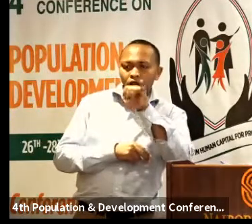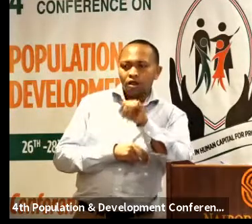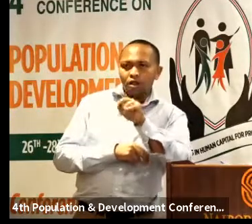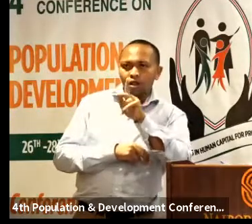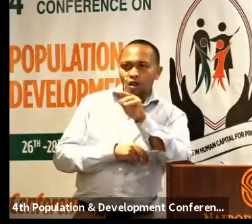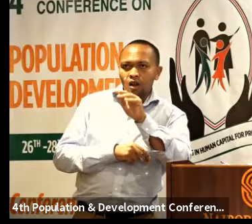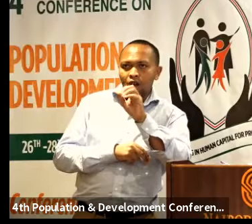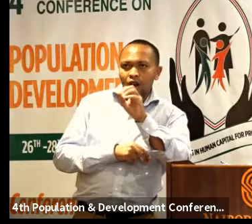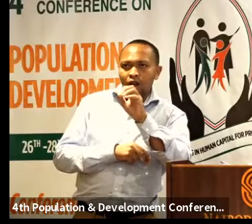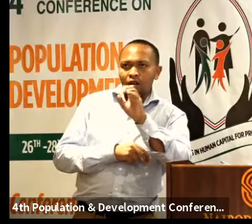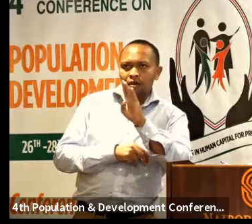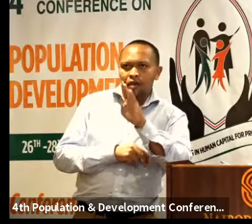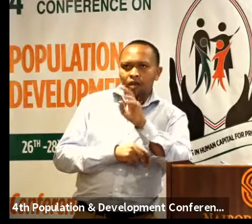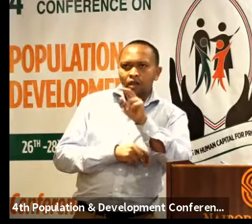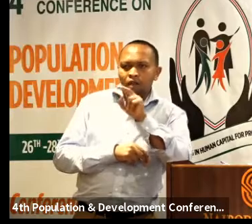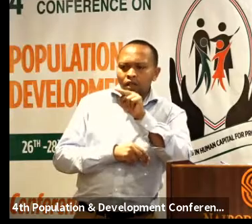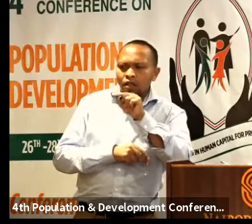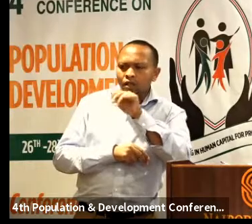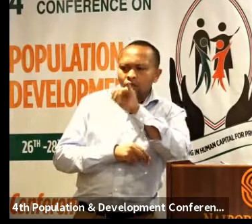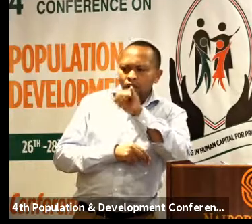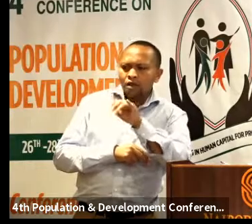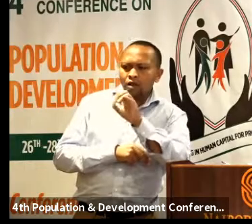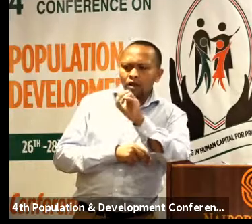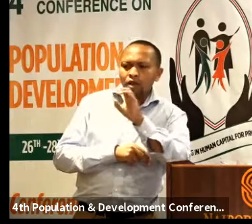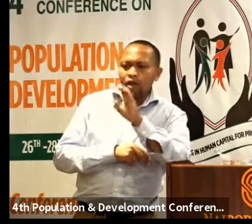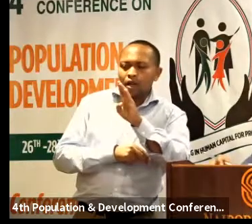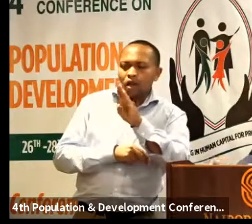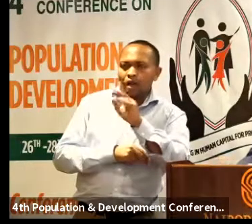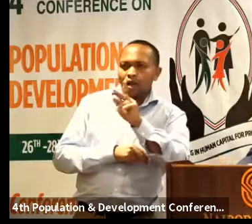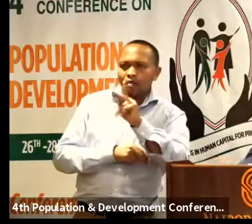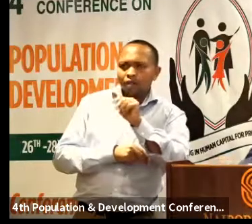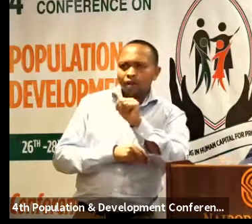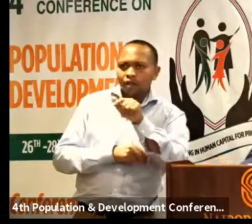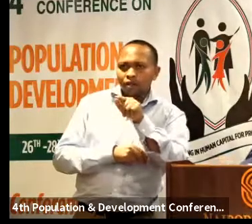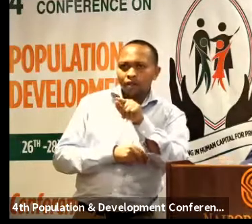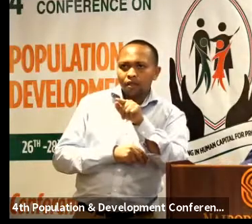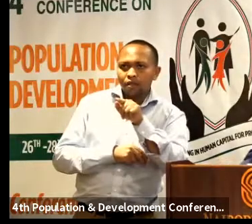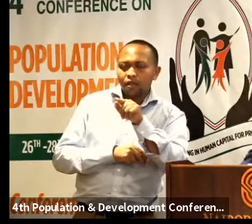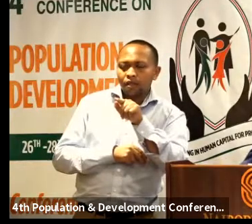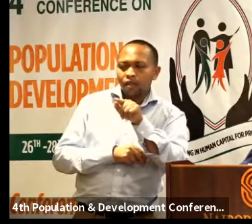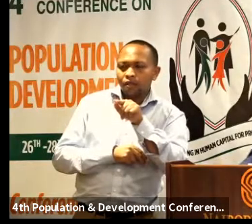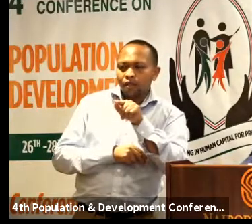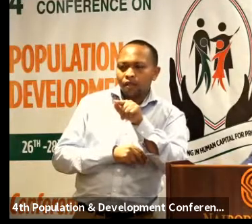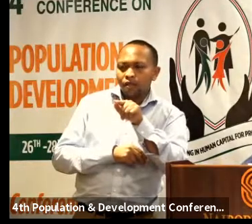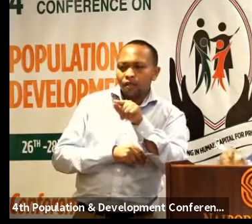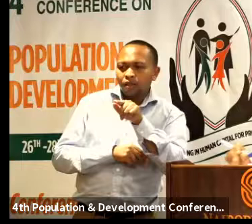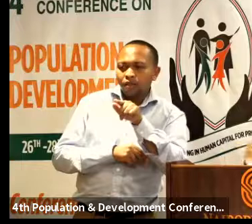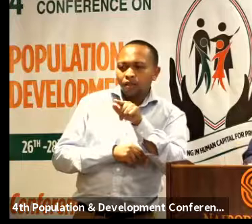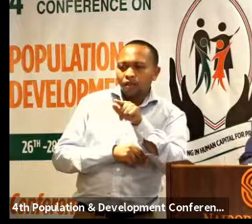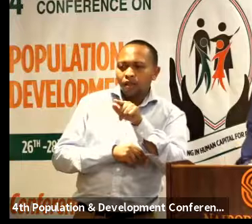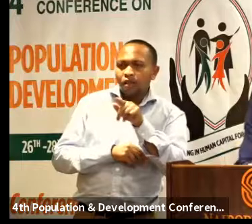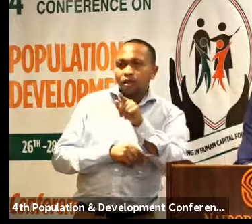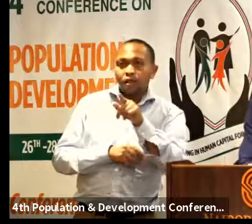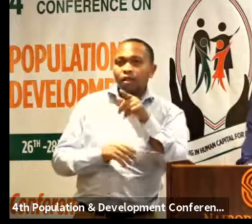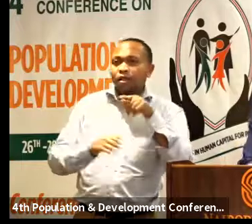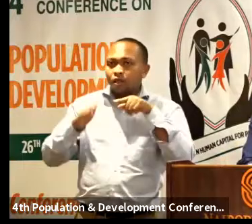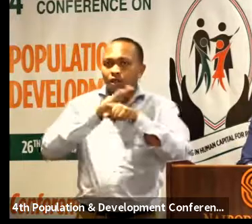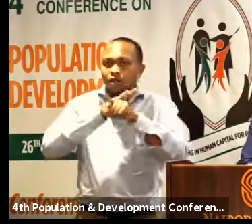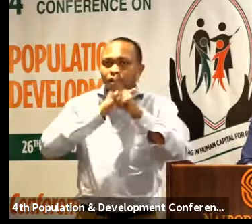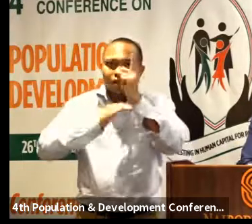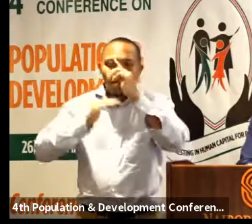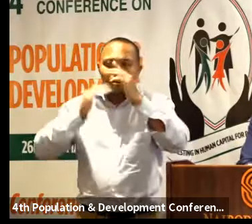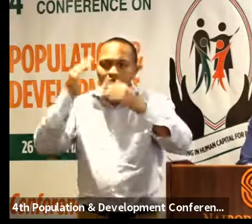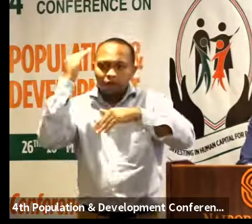me? Yes. Go ahead. Perfect. My name is Hope Nyokabi. I am a student at the University of Nairobi in my third year,